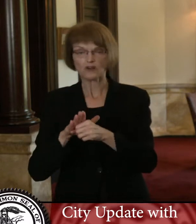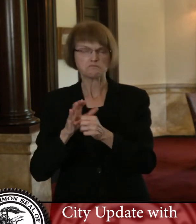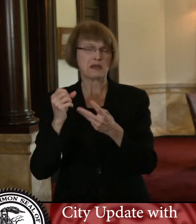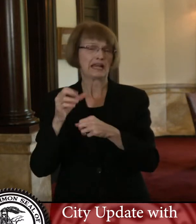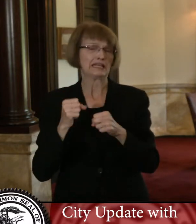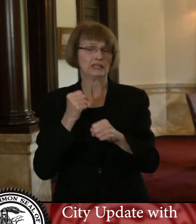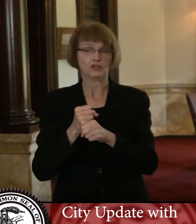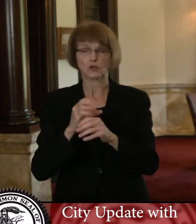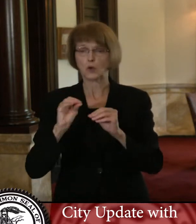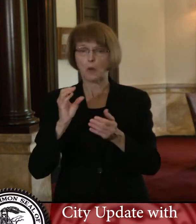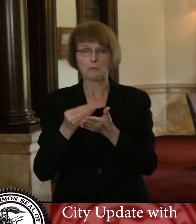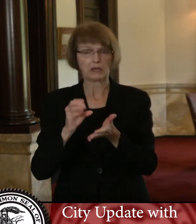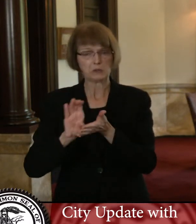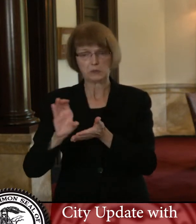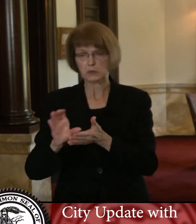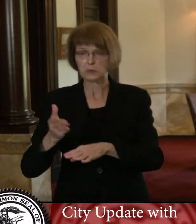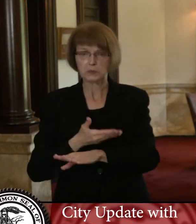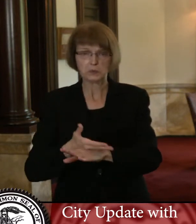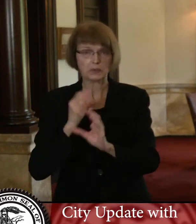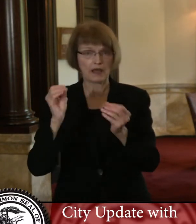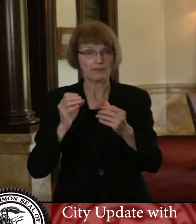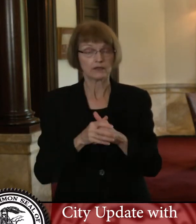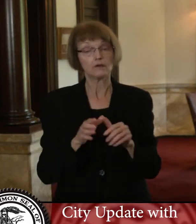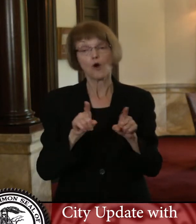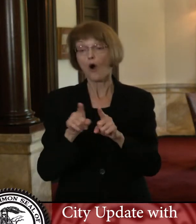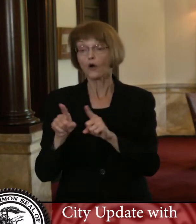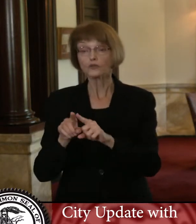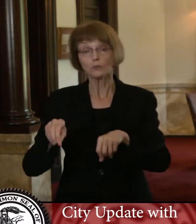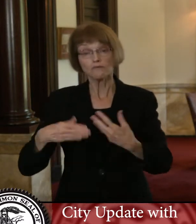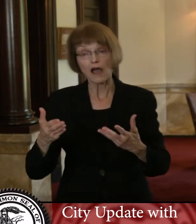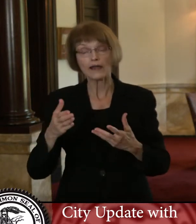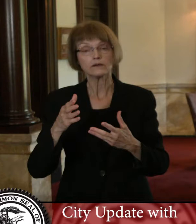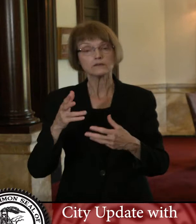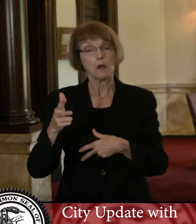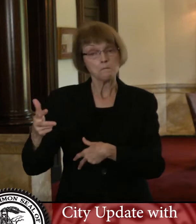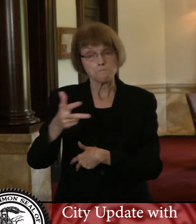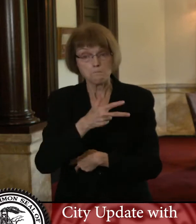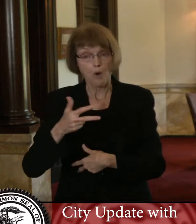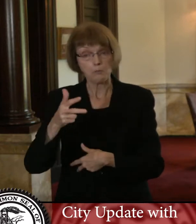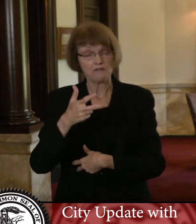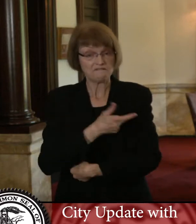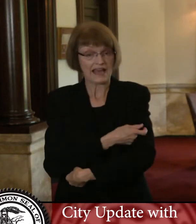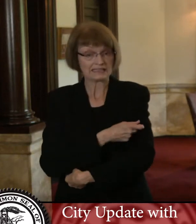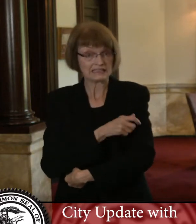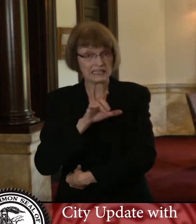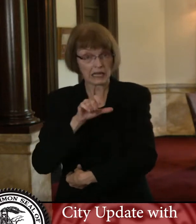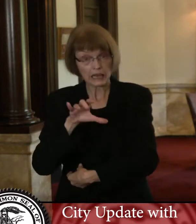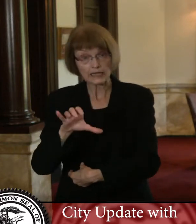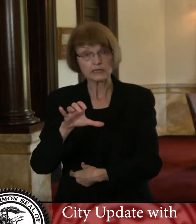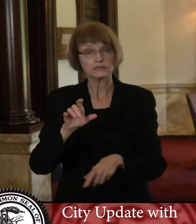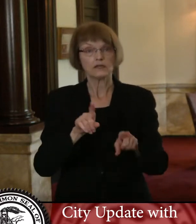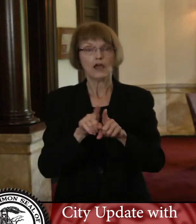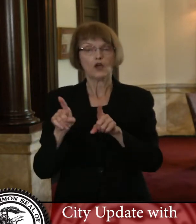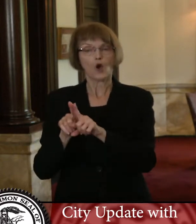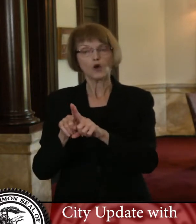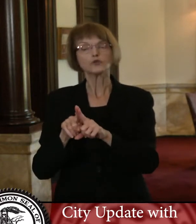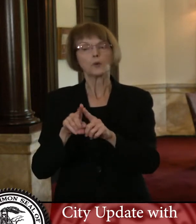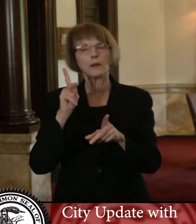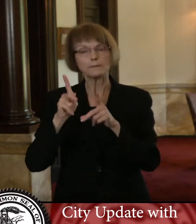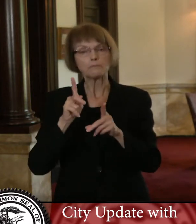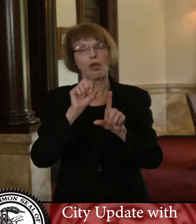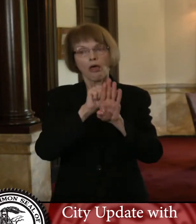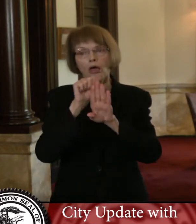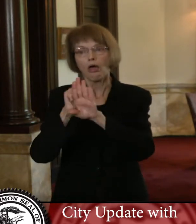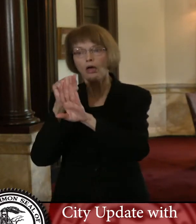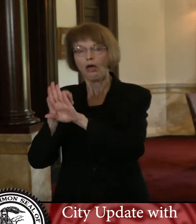to address critical health needs with mobile vaccine clinics and community canvases to educate residents about the importance of